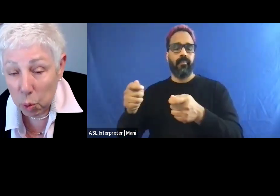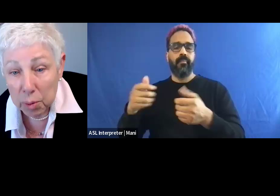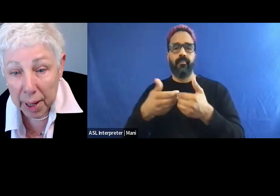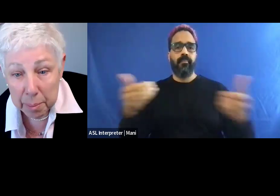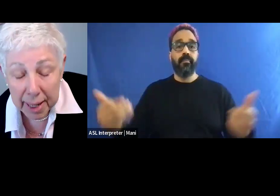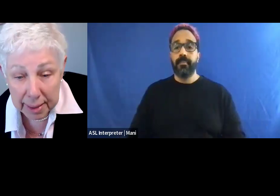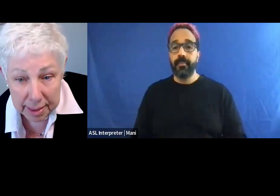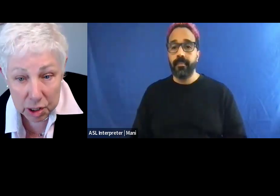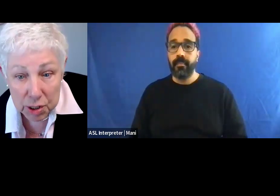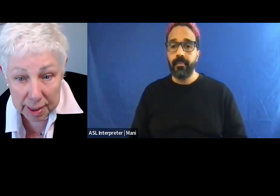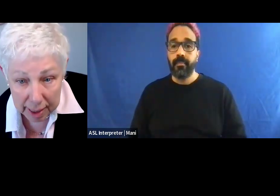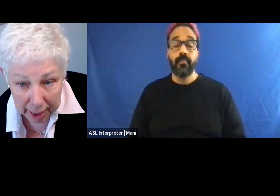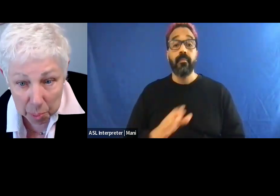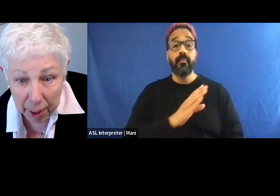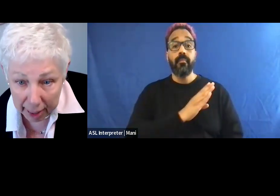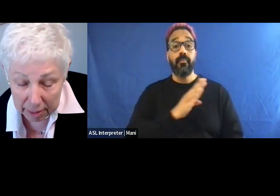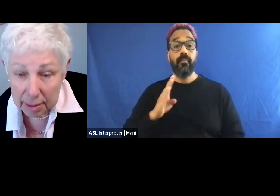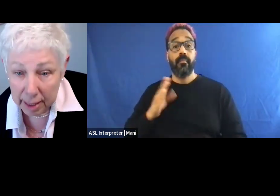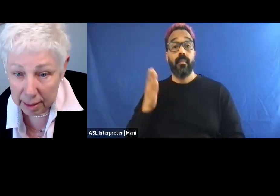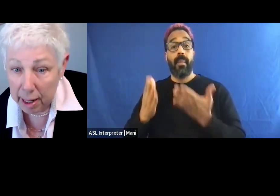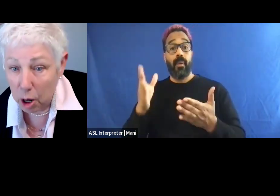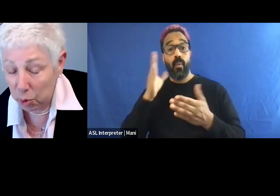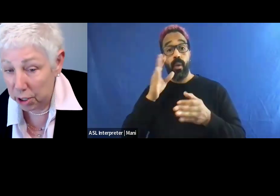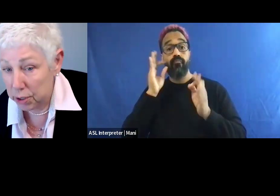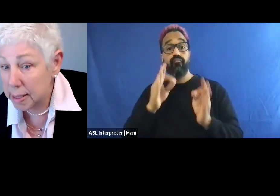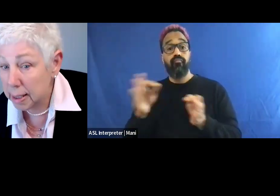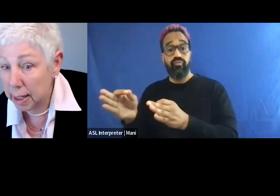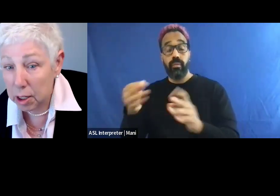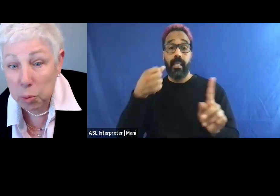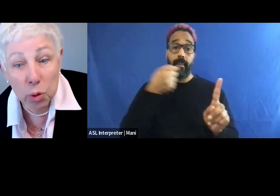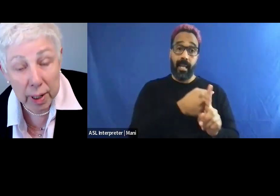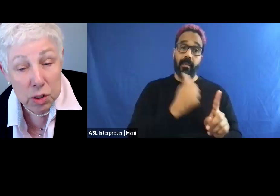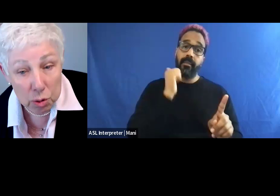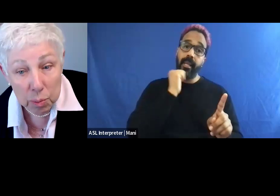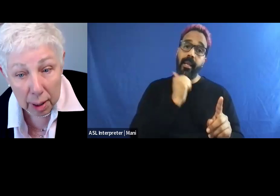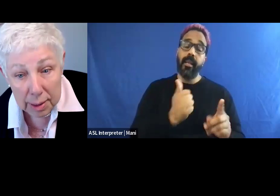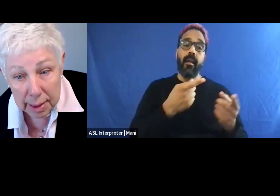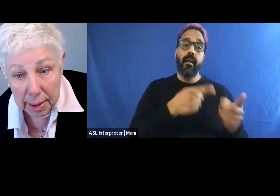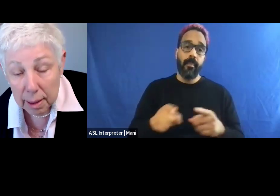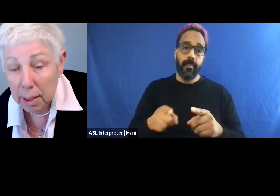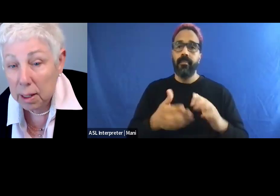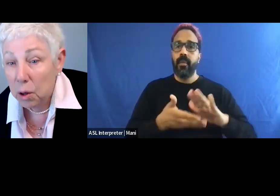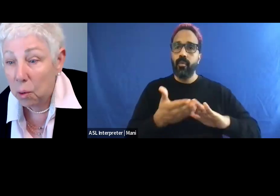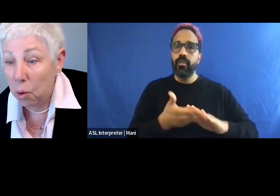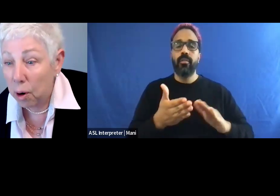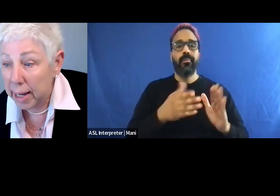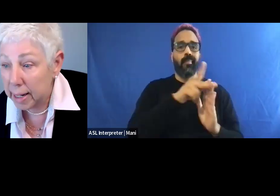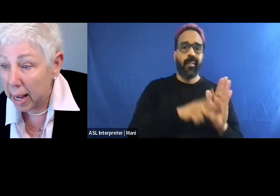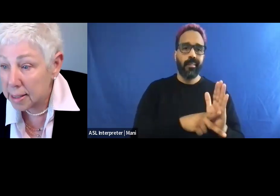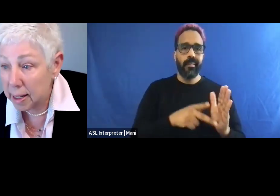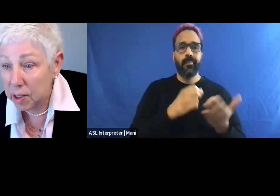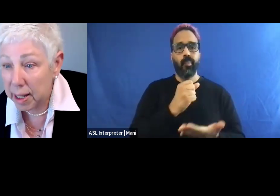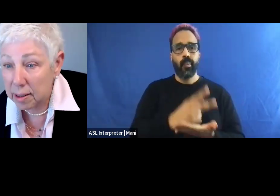The board may make decisions that impact day-to-day operations in approving a certain policy or